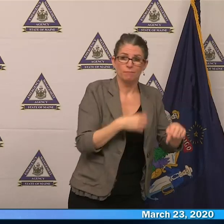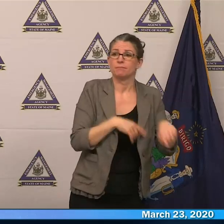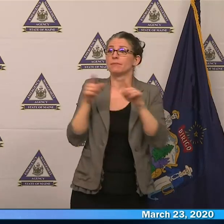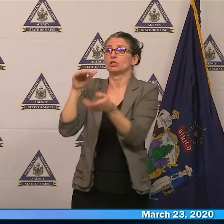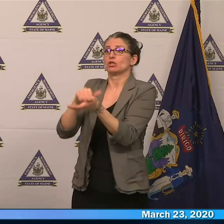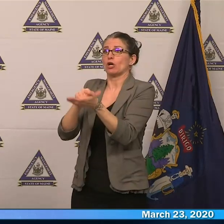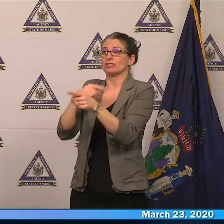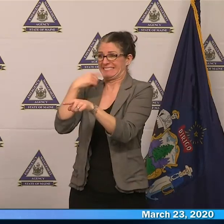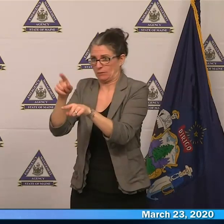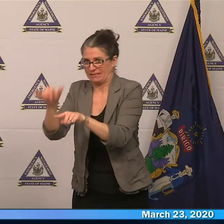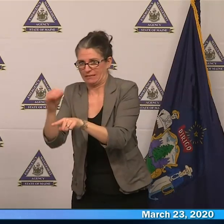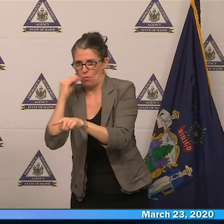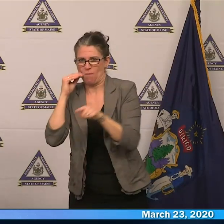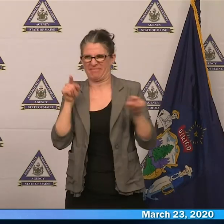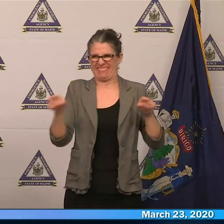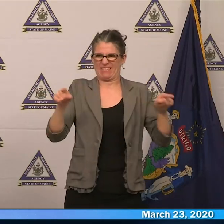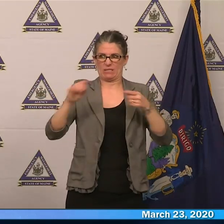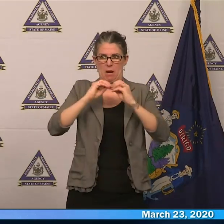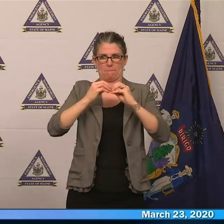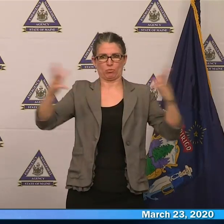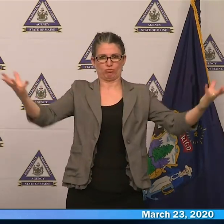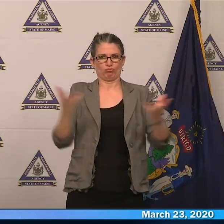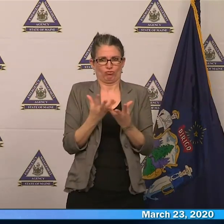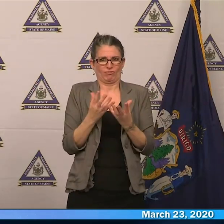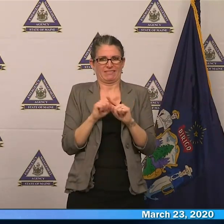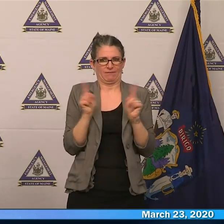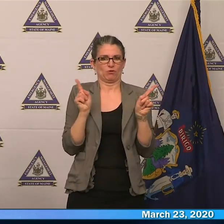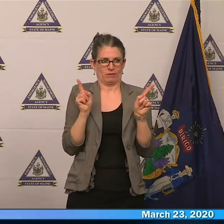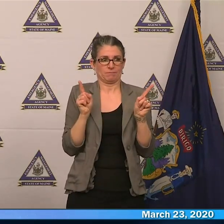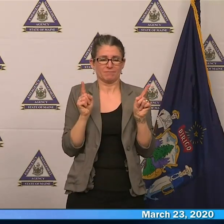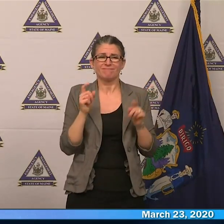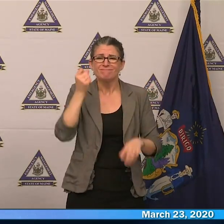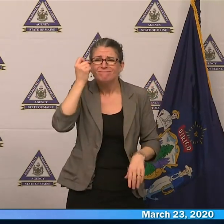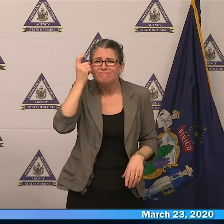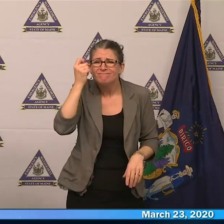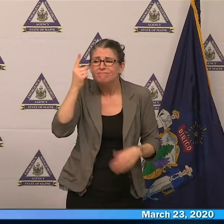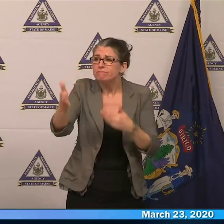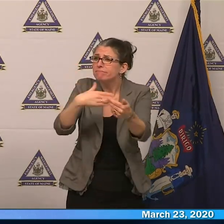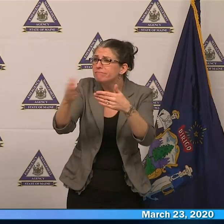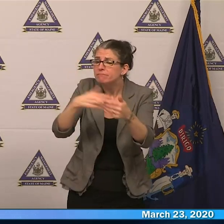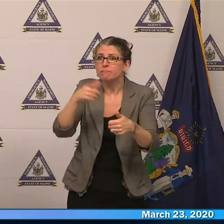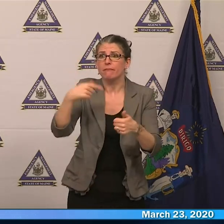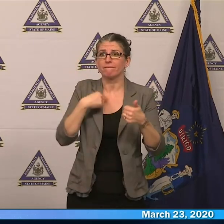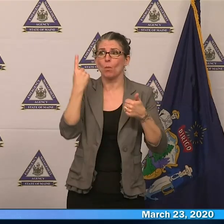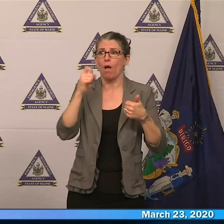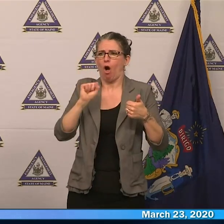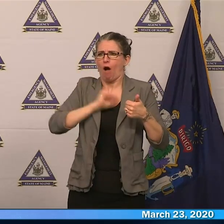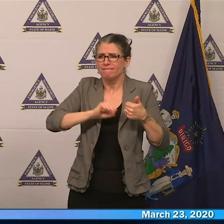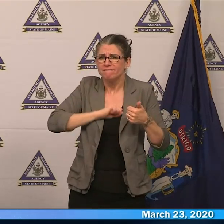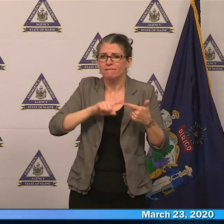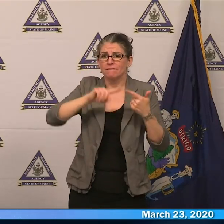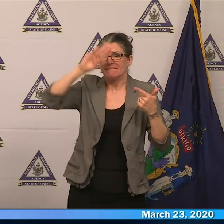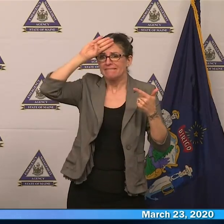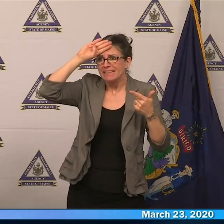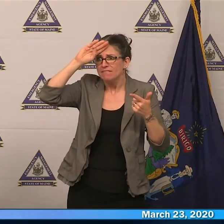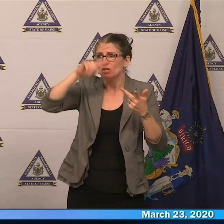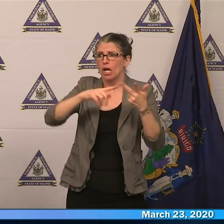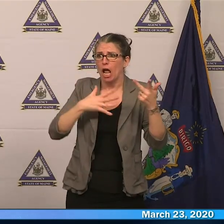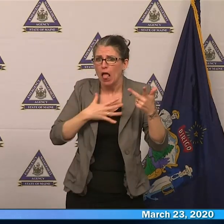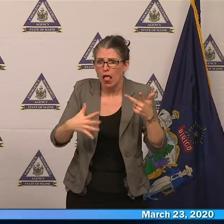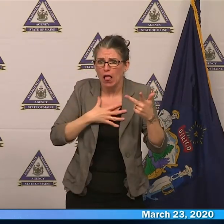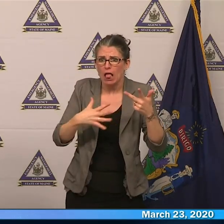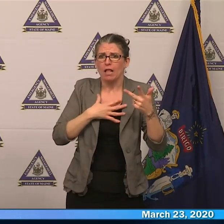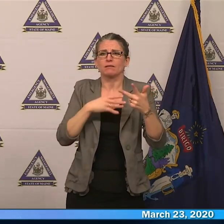cough, a fever, shortness of breath, we strongly recommend in the strongest possible terms that you stay